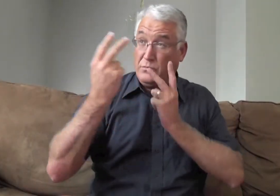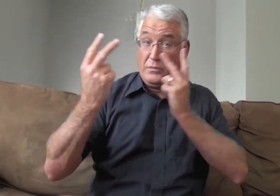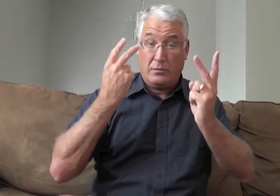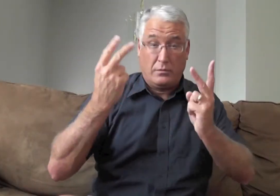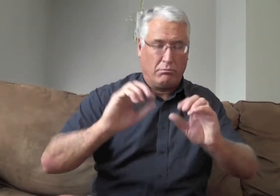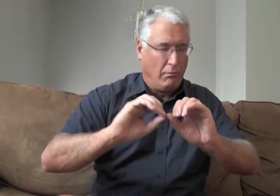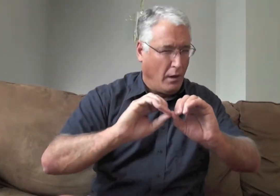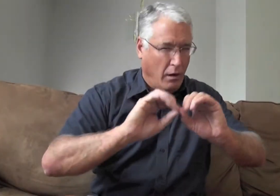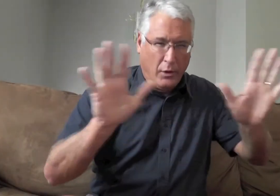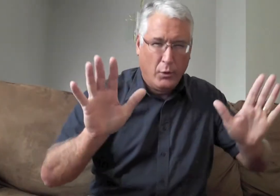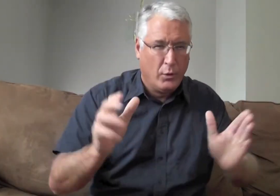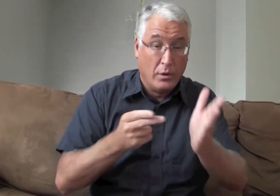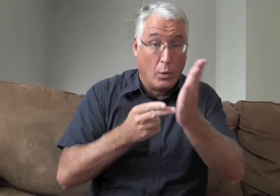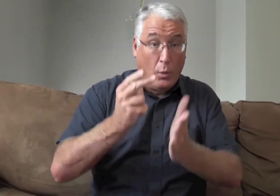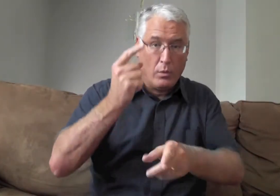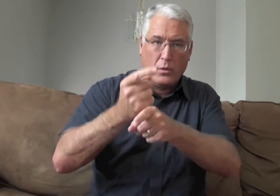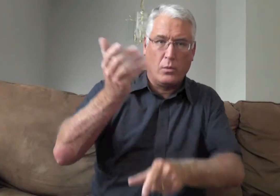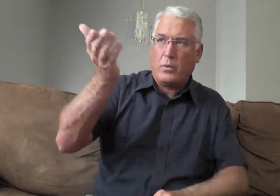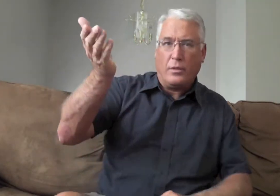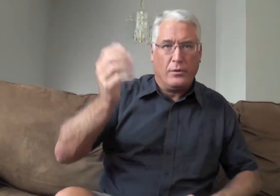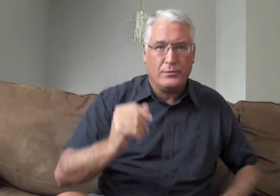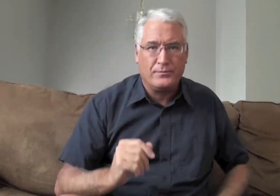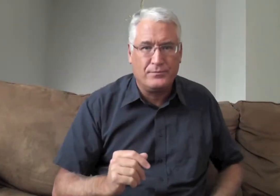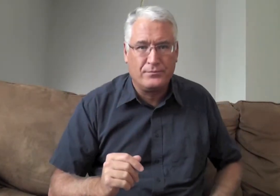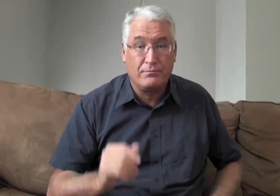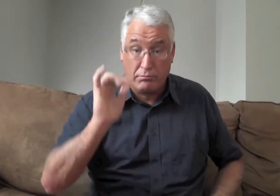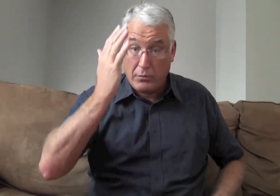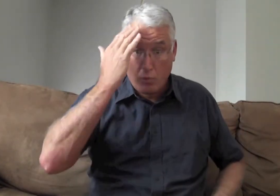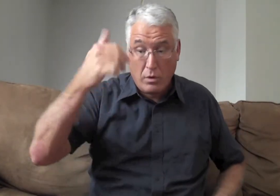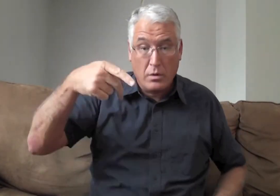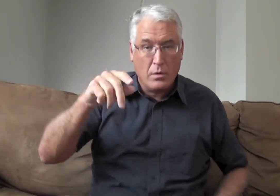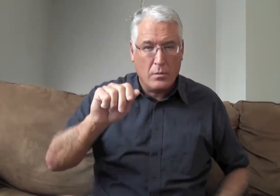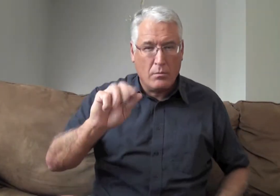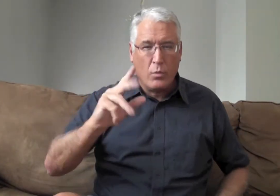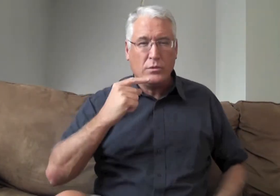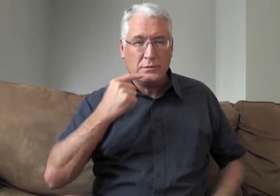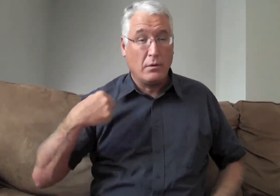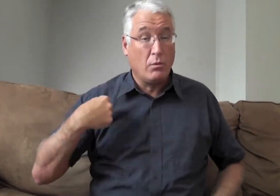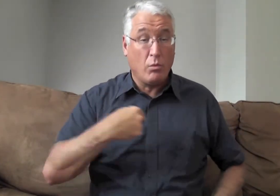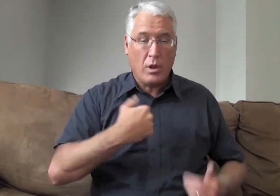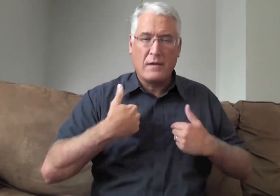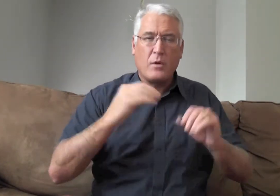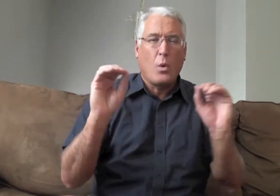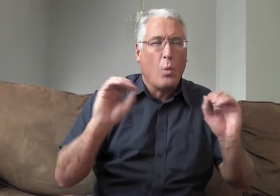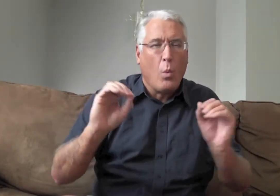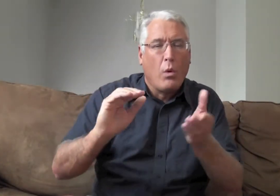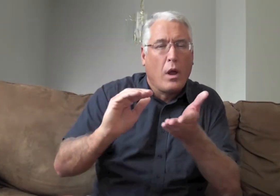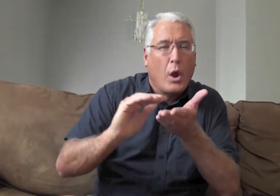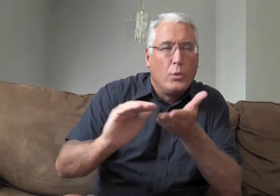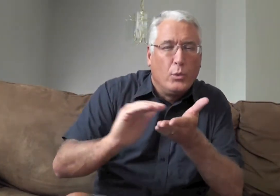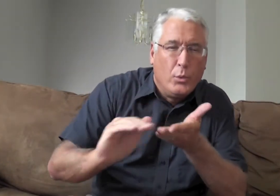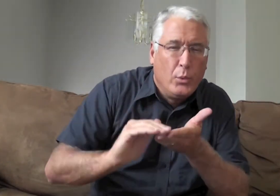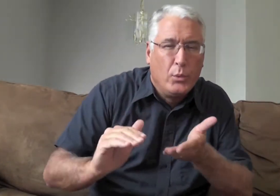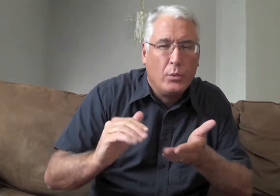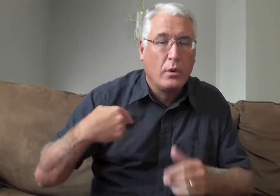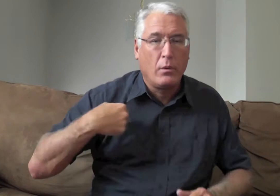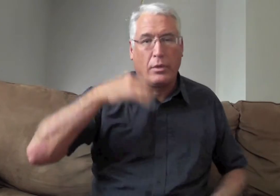We see very clearly the truth. God is there. That's why that Paul said that we have no